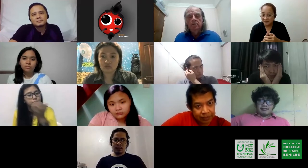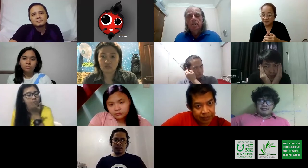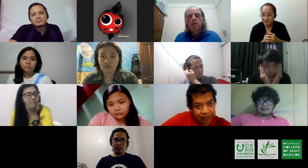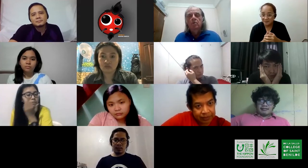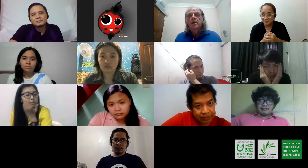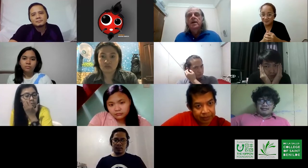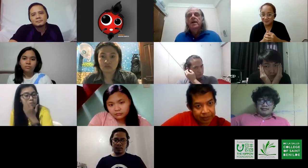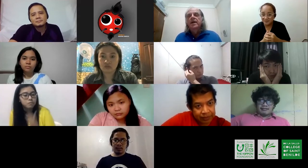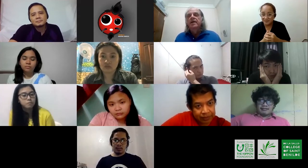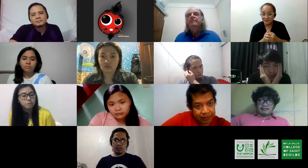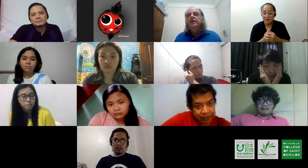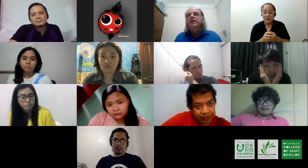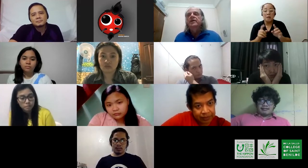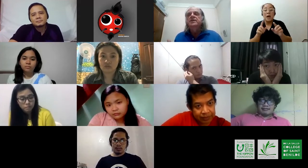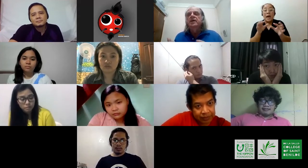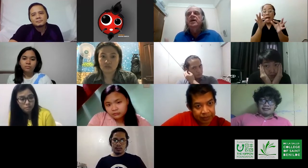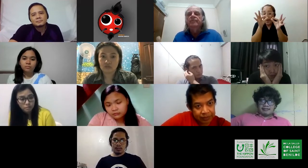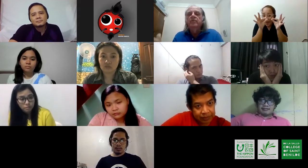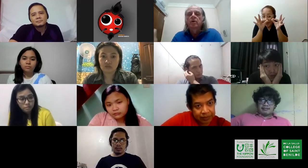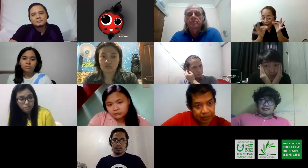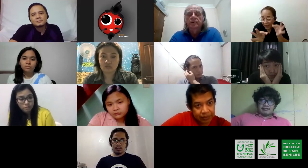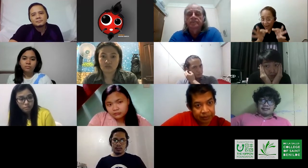So if there is a deaf culture,